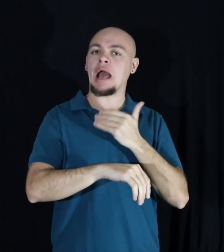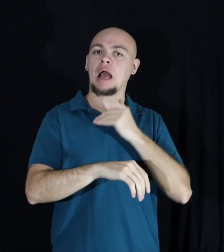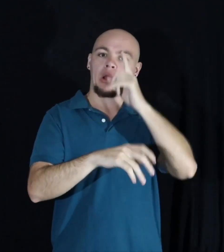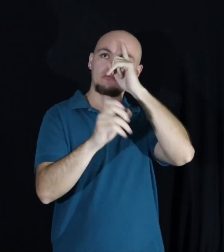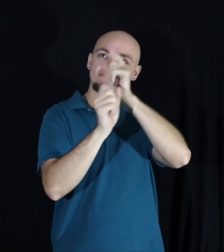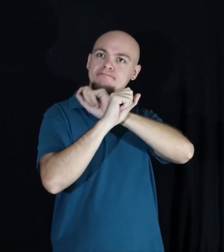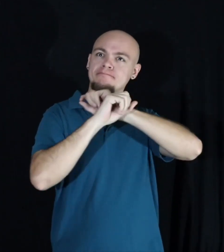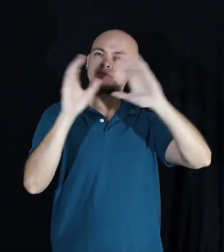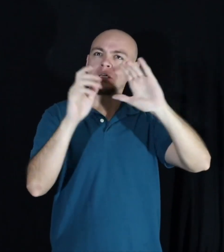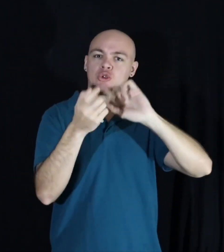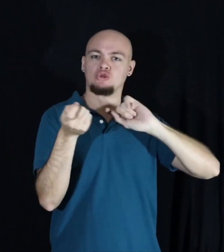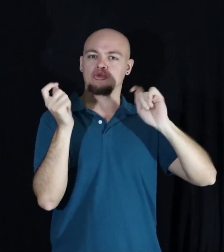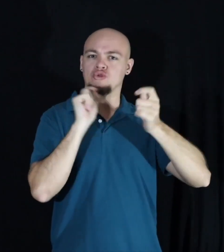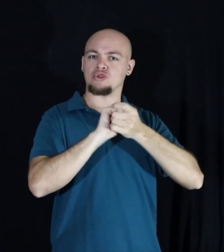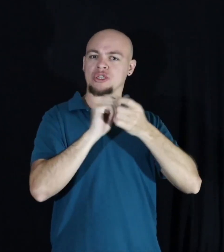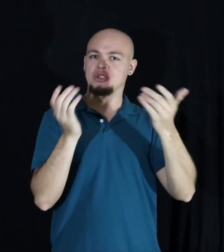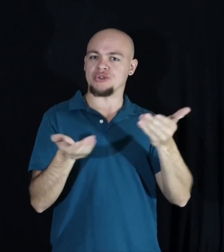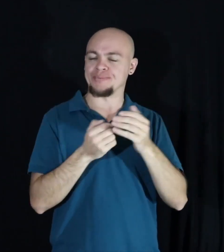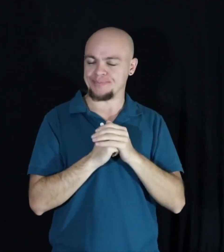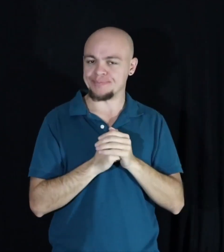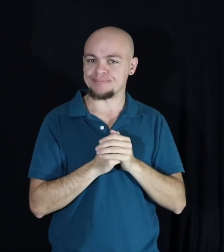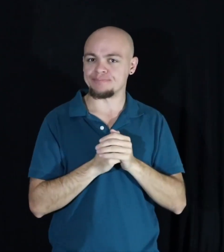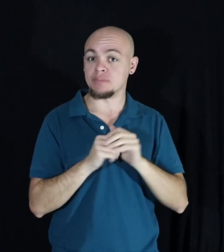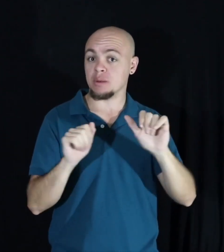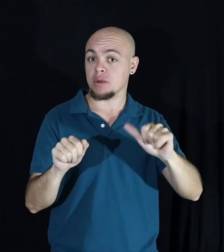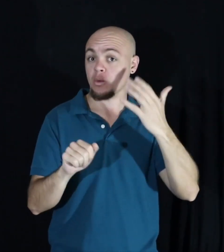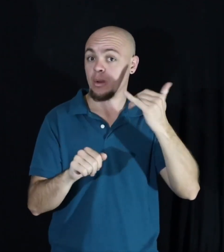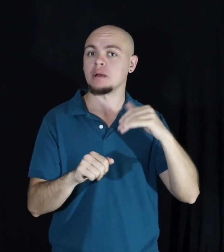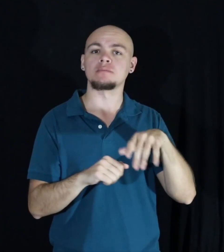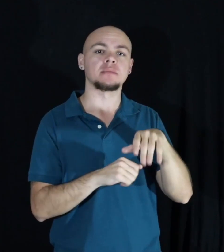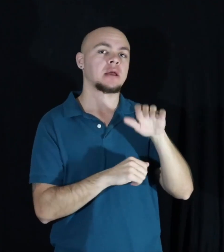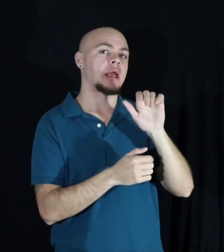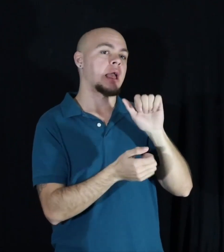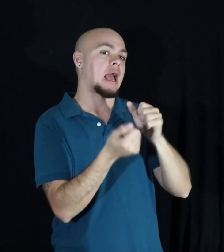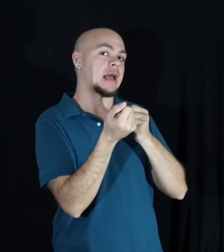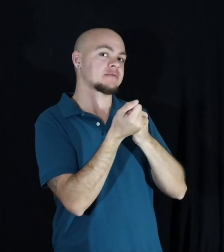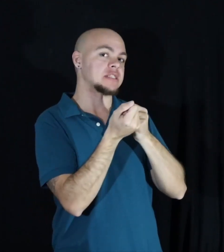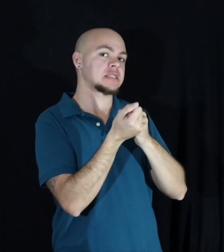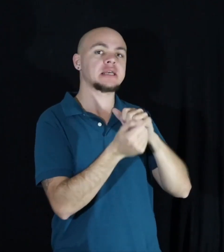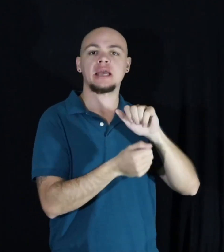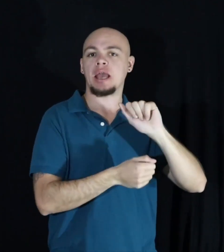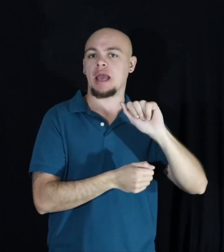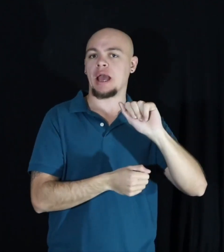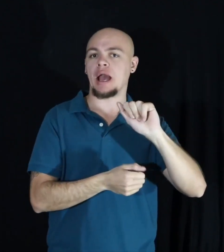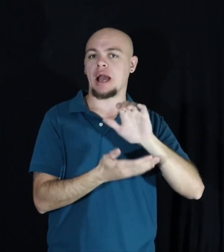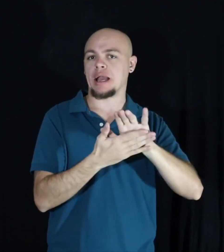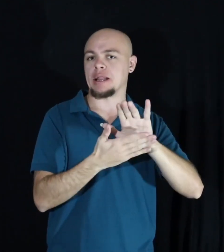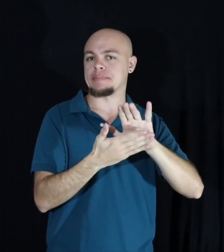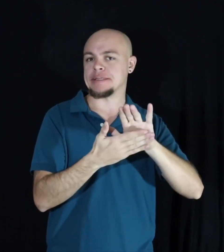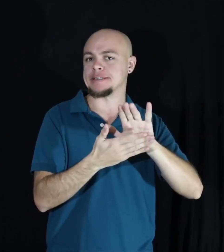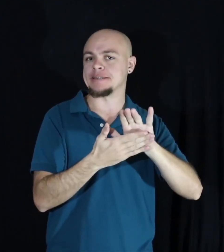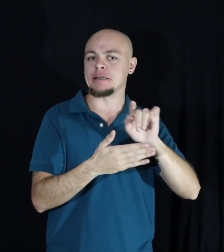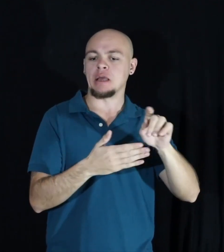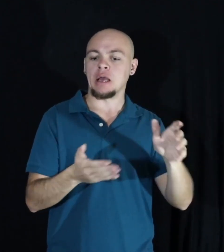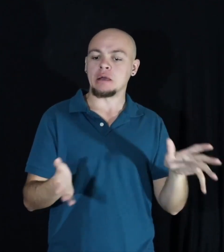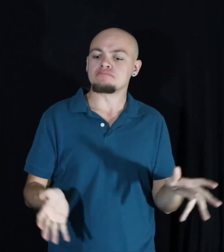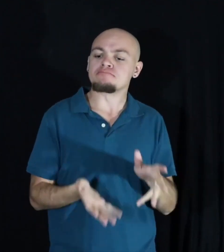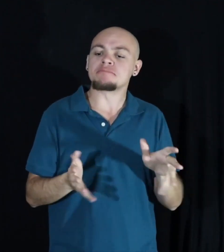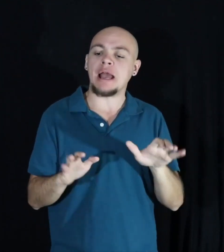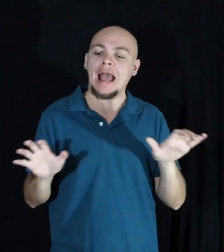of transformational change. This was all possible due to the Advocacy Academy, a school of social justice which enables young budding activists